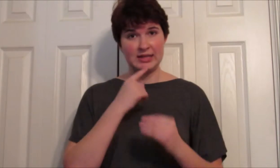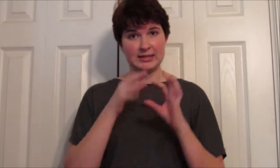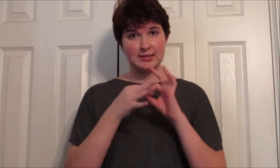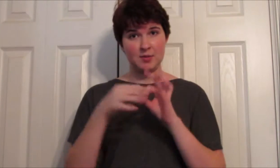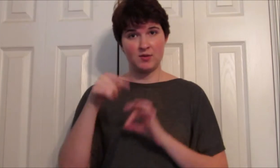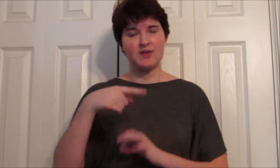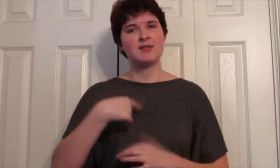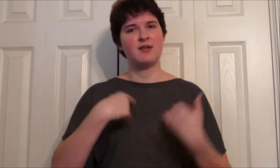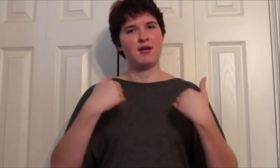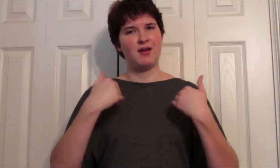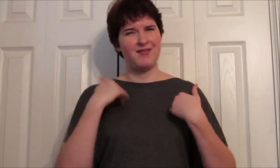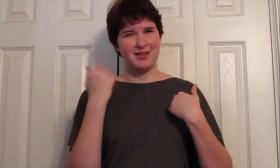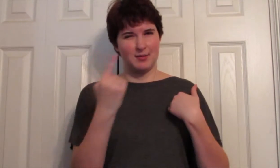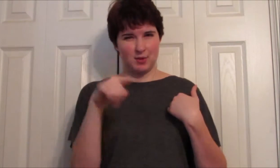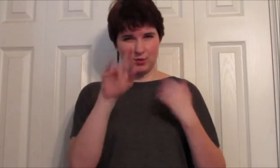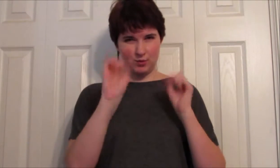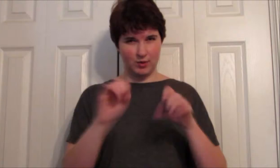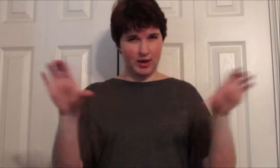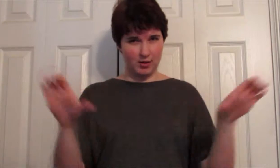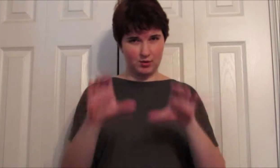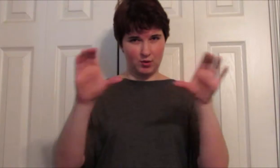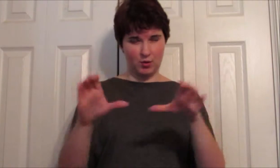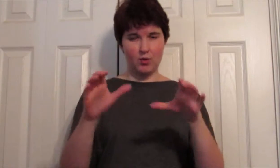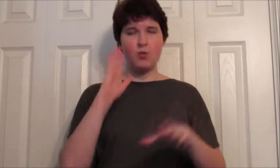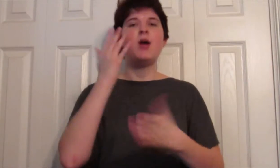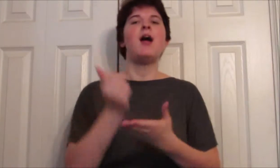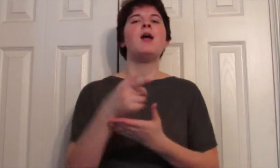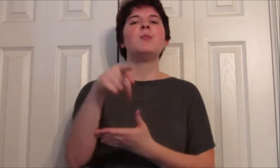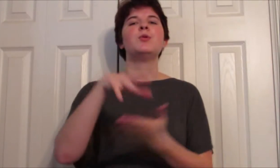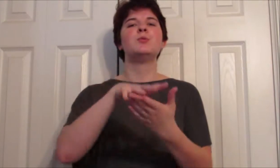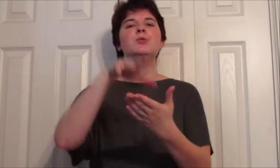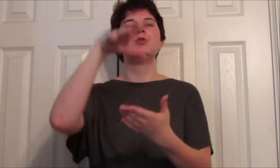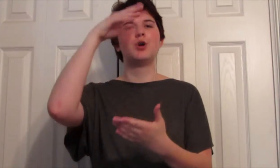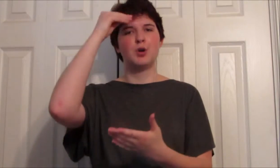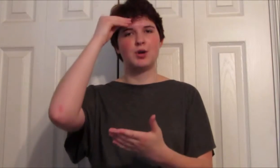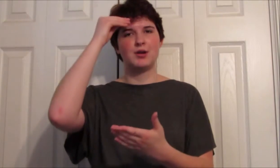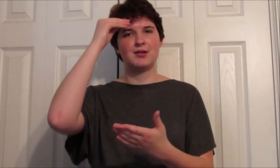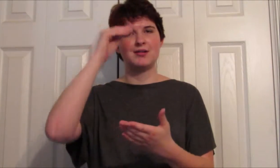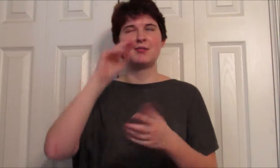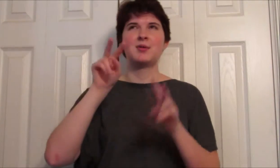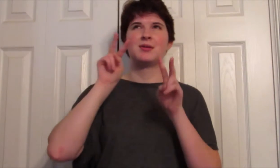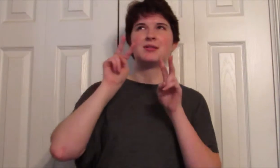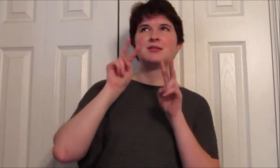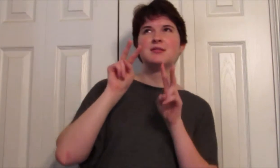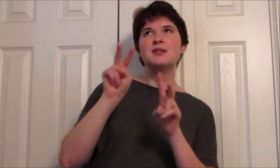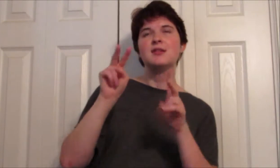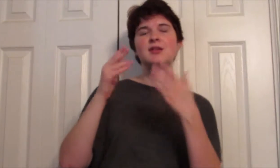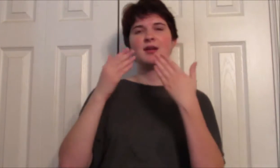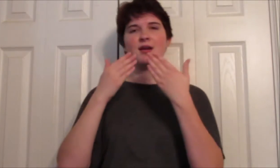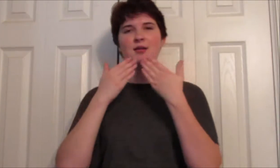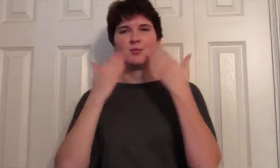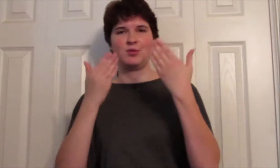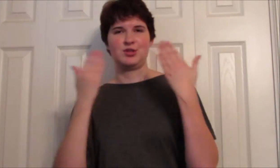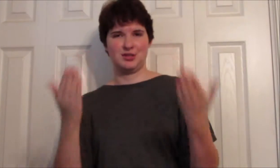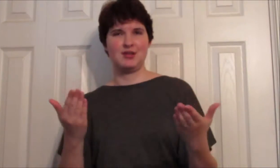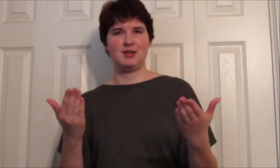an exercise that you can do which will actually help you learn to be able to see and appreciate and to be grateful for